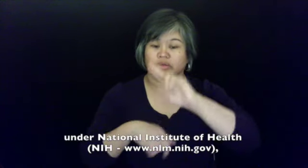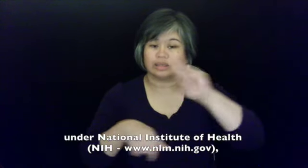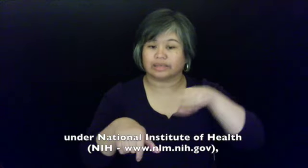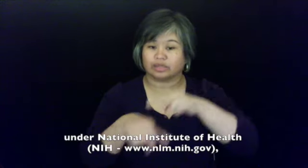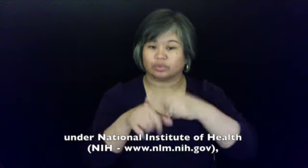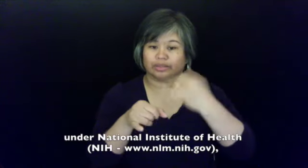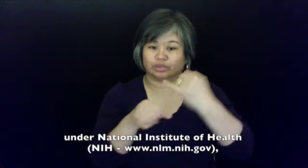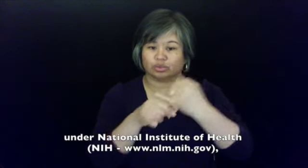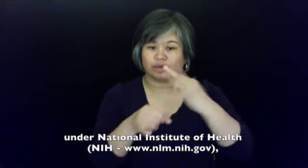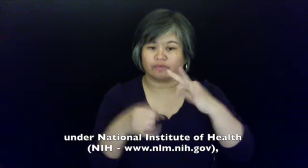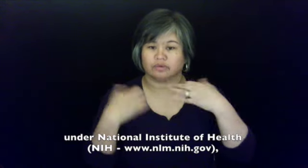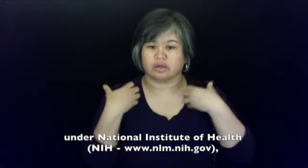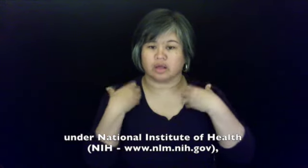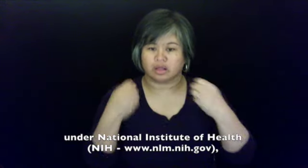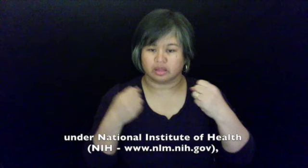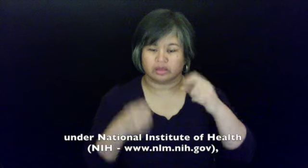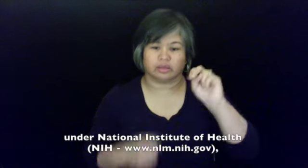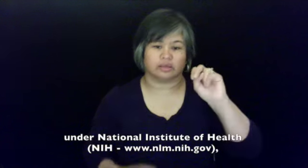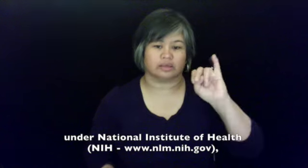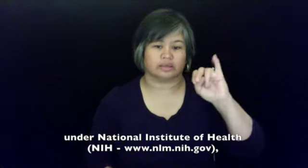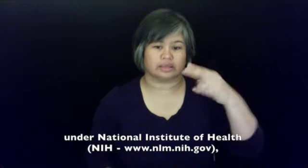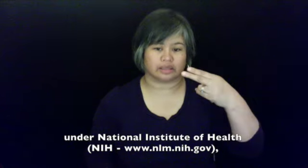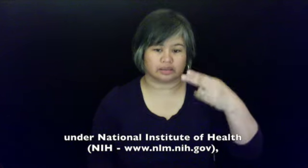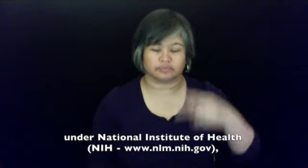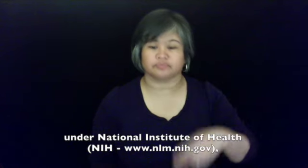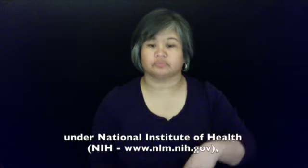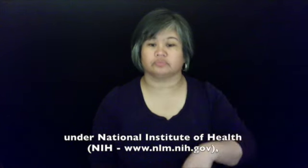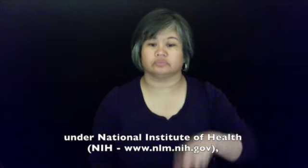under the National Institute of Health, NIH,